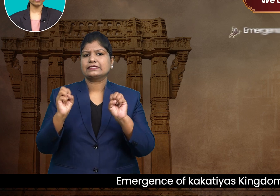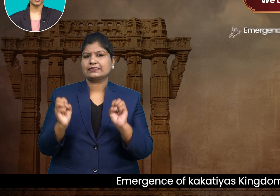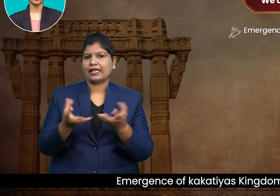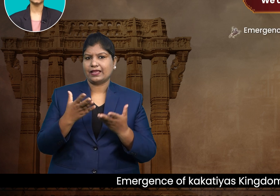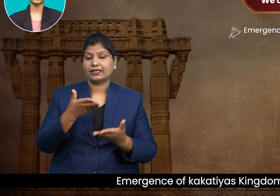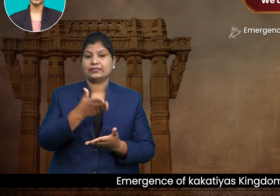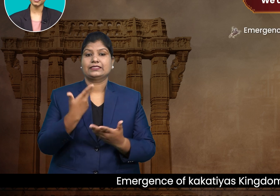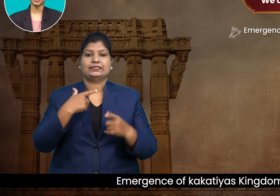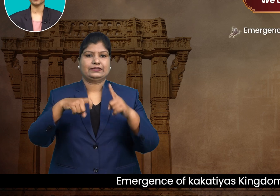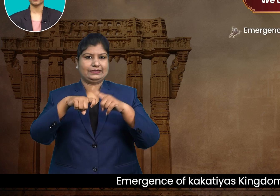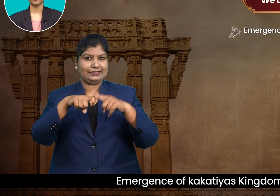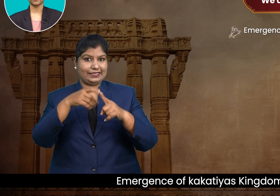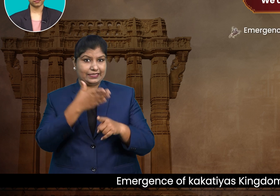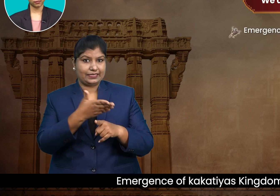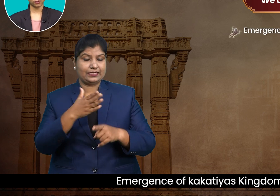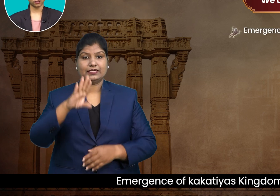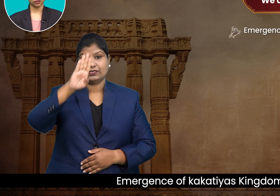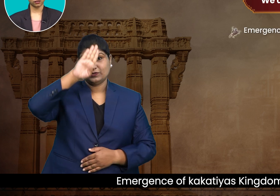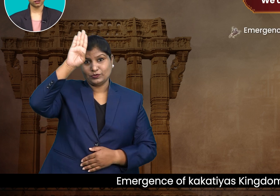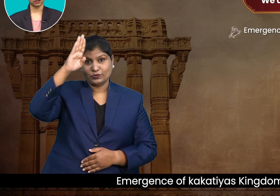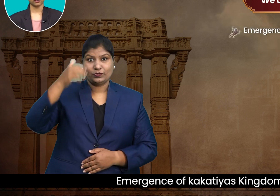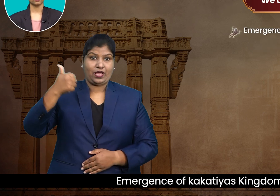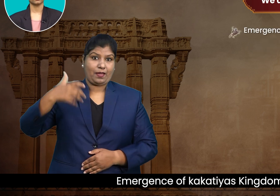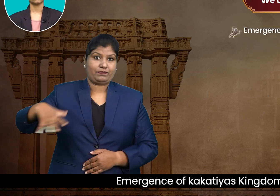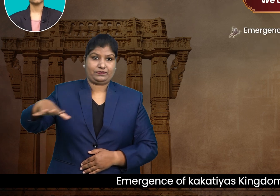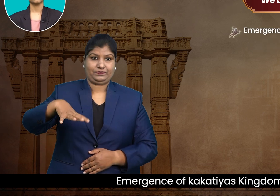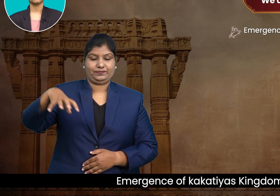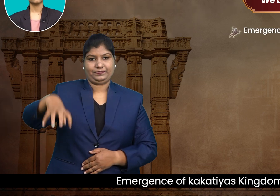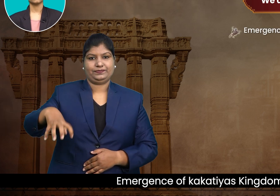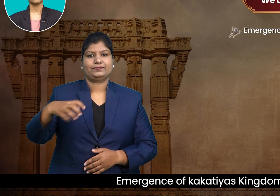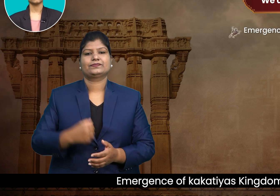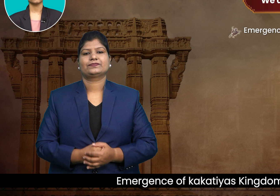emergence of Kakatiya's kingdom,